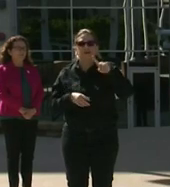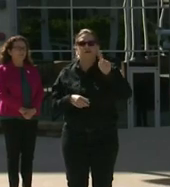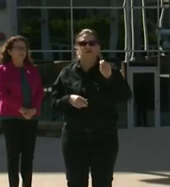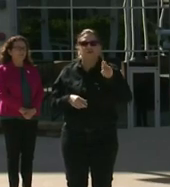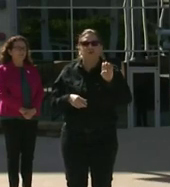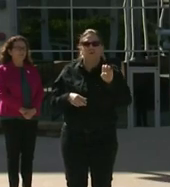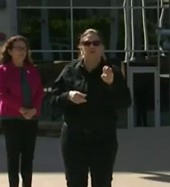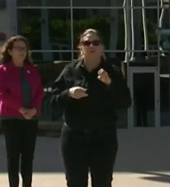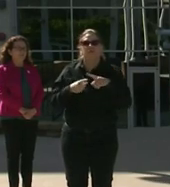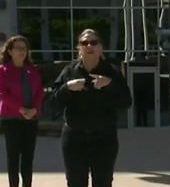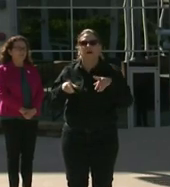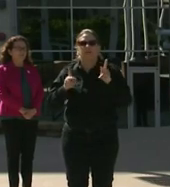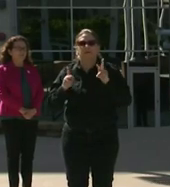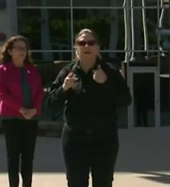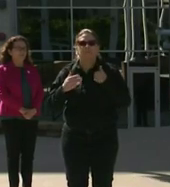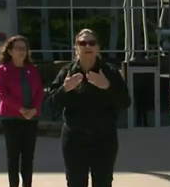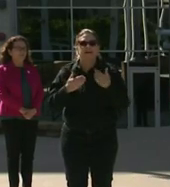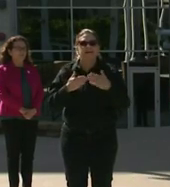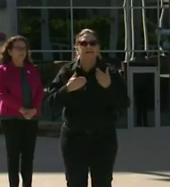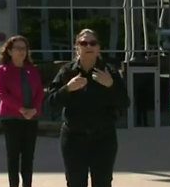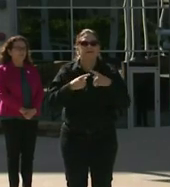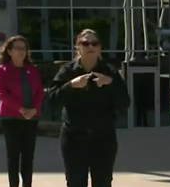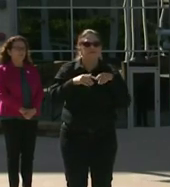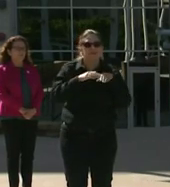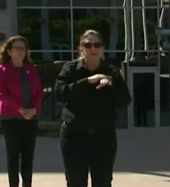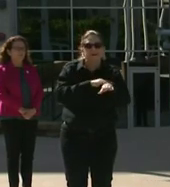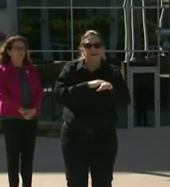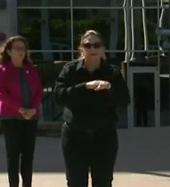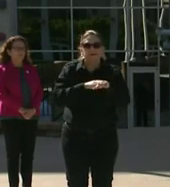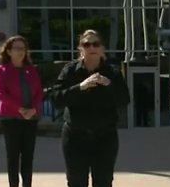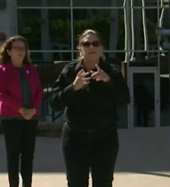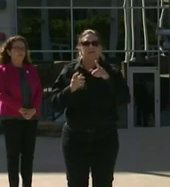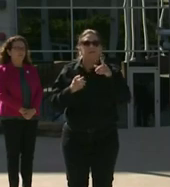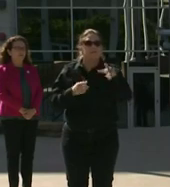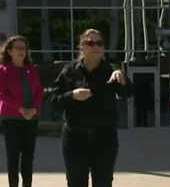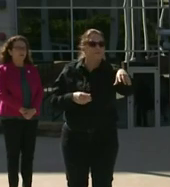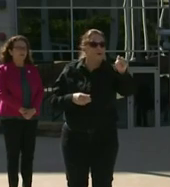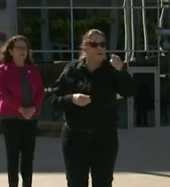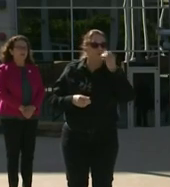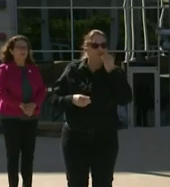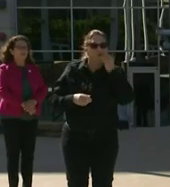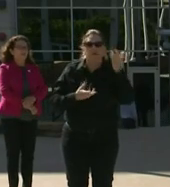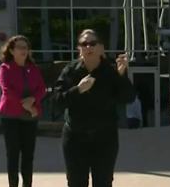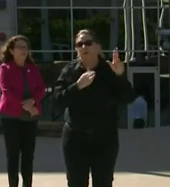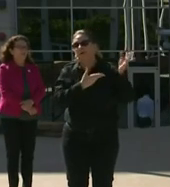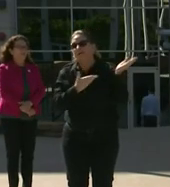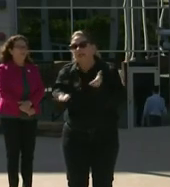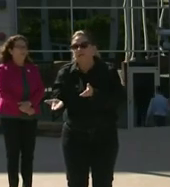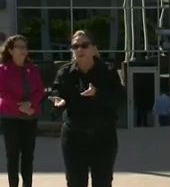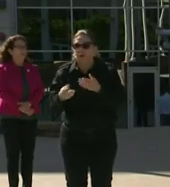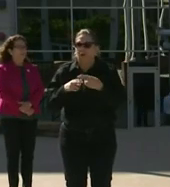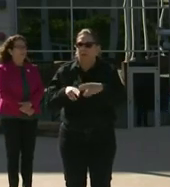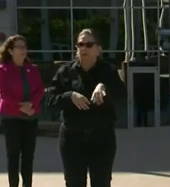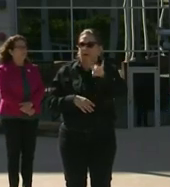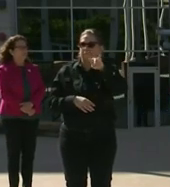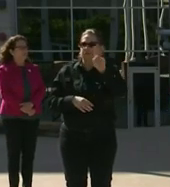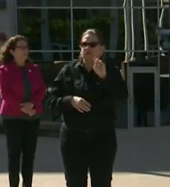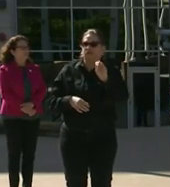and eateries that are still offering delivery or carry-out service during the mayor's declared public health emergency.